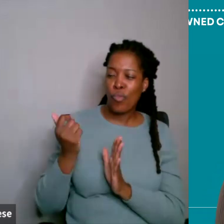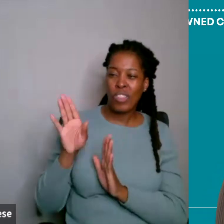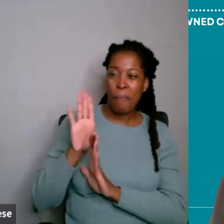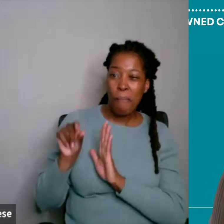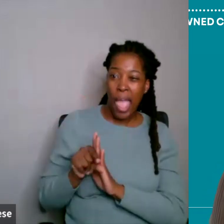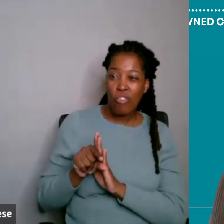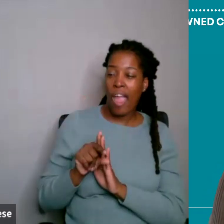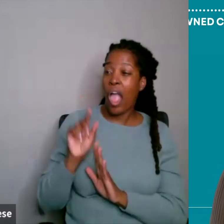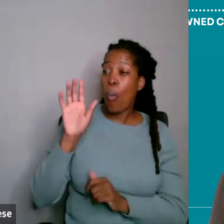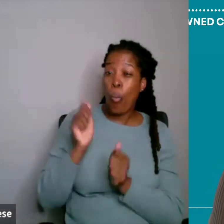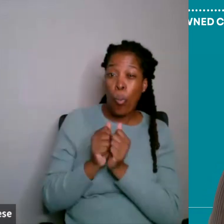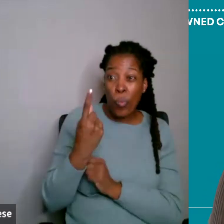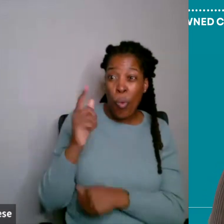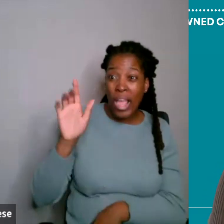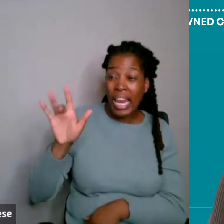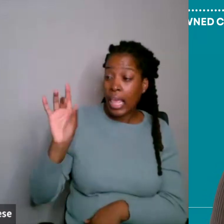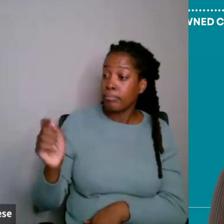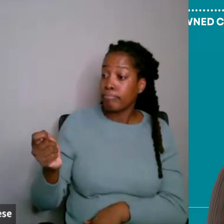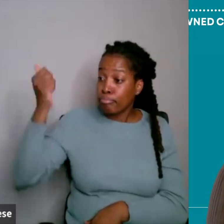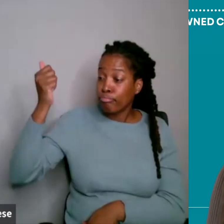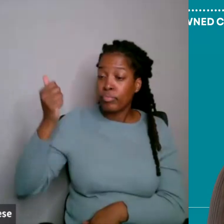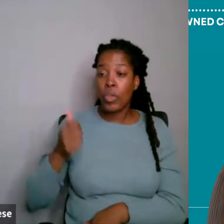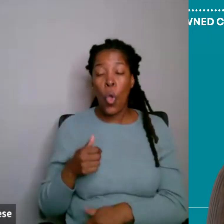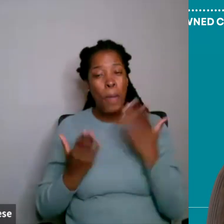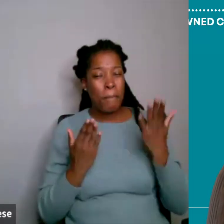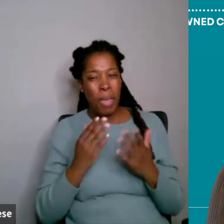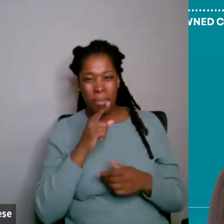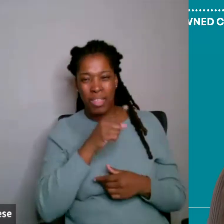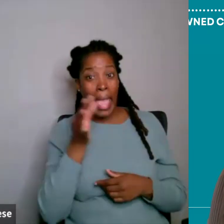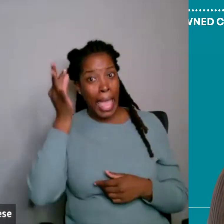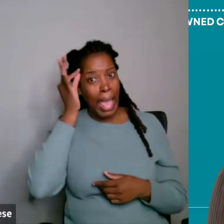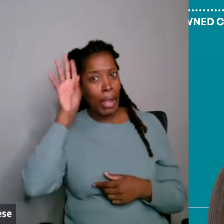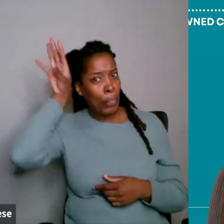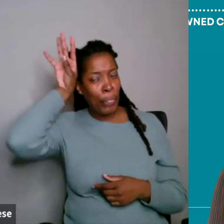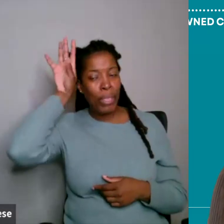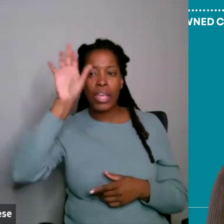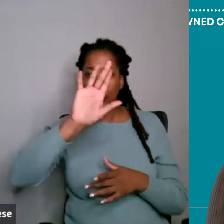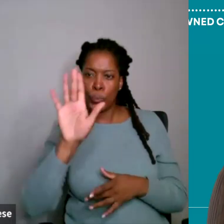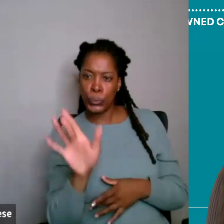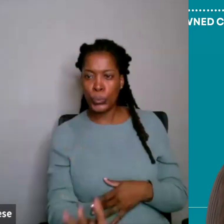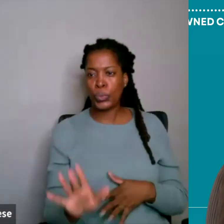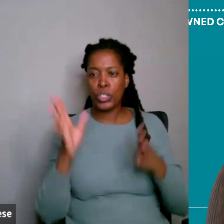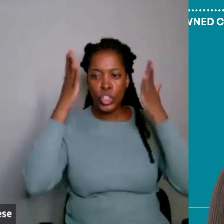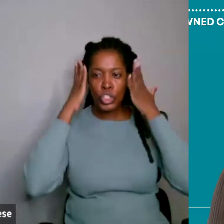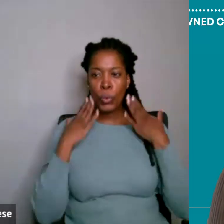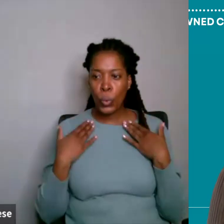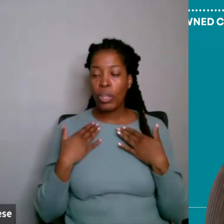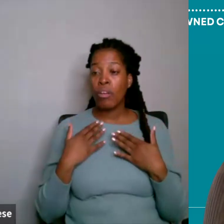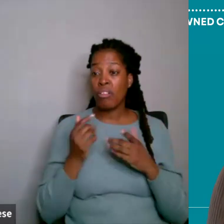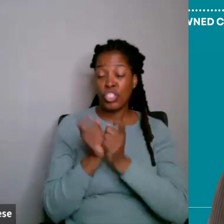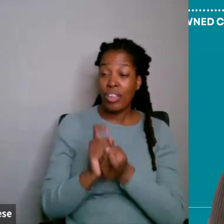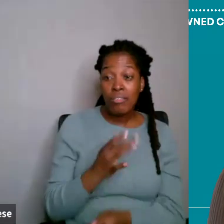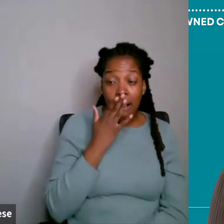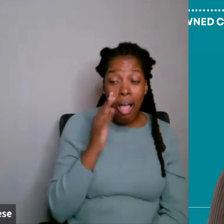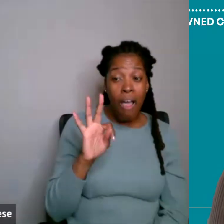simple click, or maybe smooth out a piece of hair that's flying away, or change the color of something in an image,